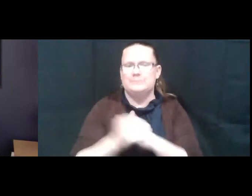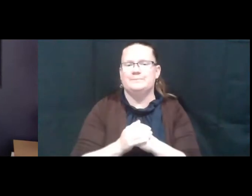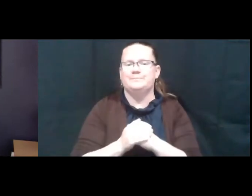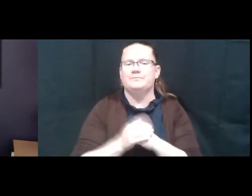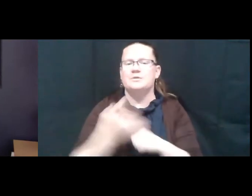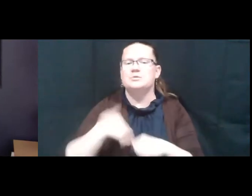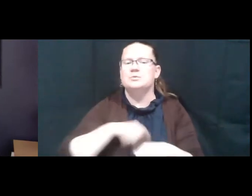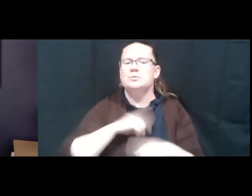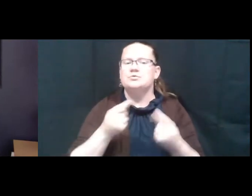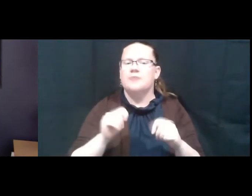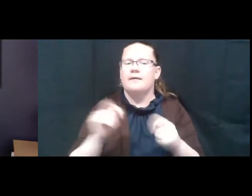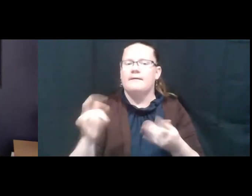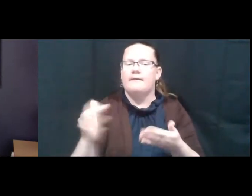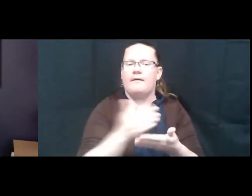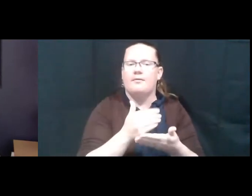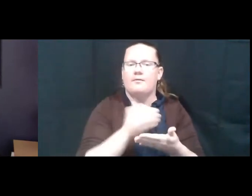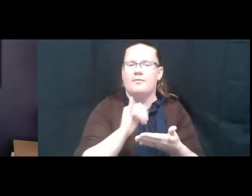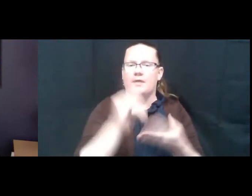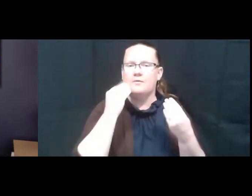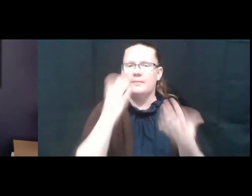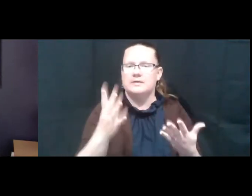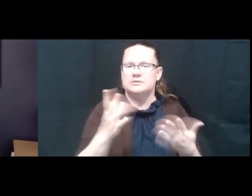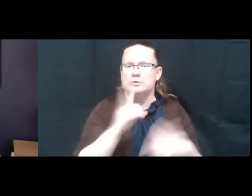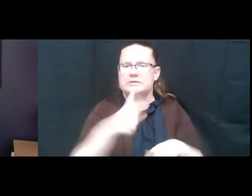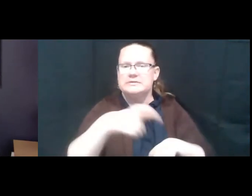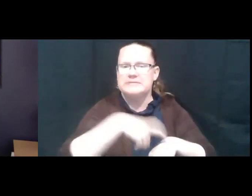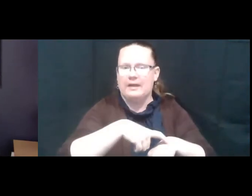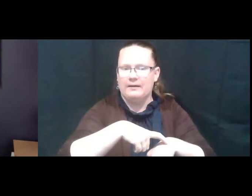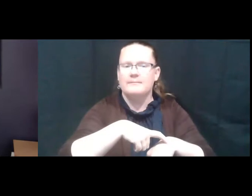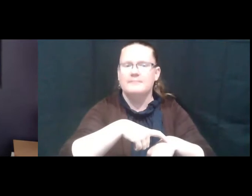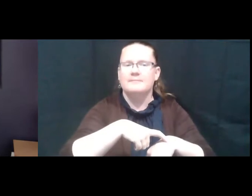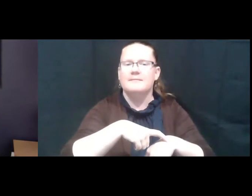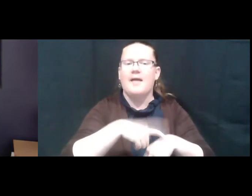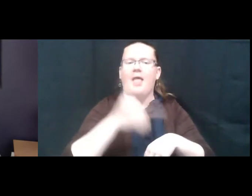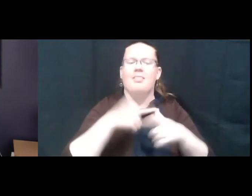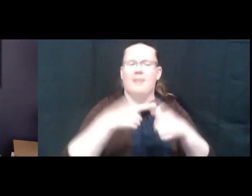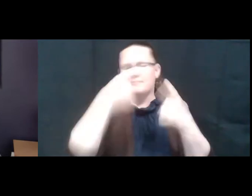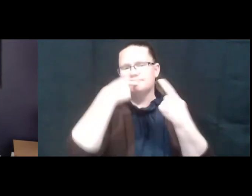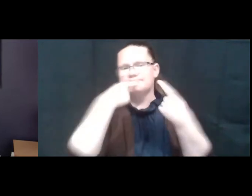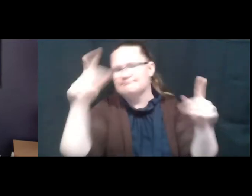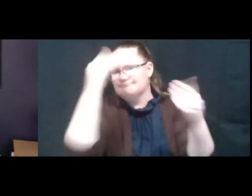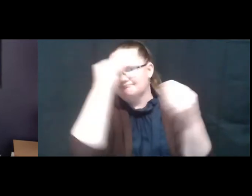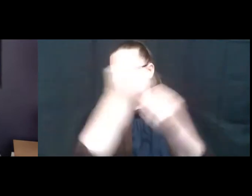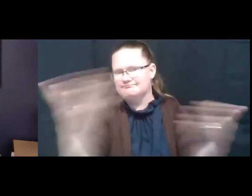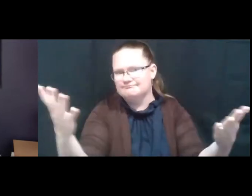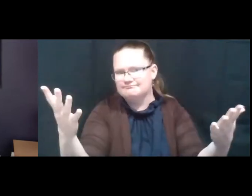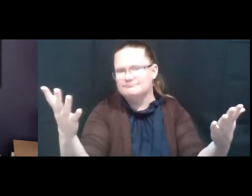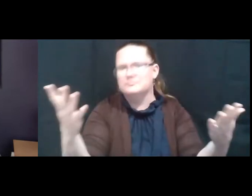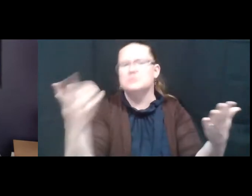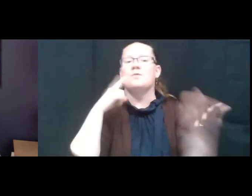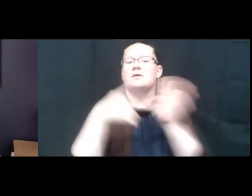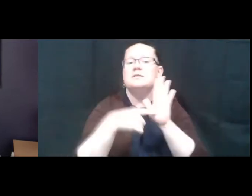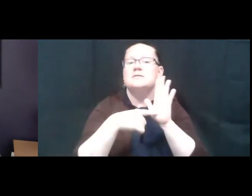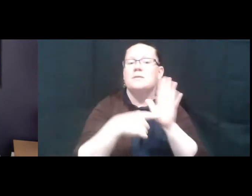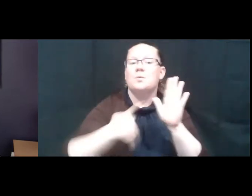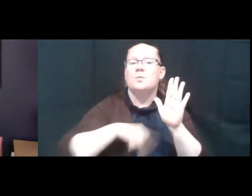real time and flip that back out to the public. So we have, for example, of thousands of Facebook